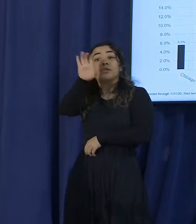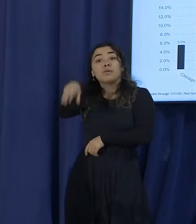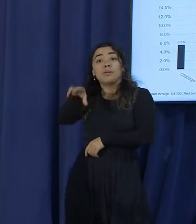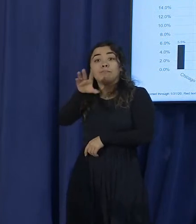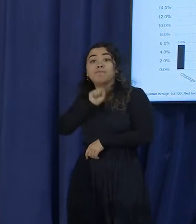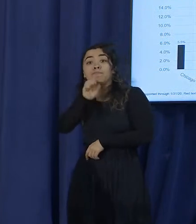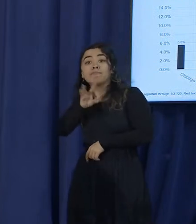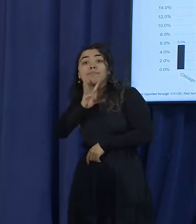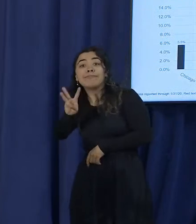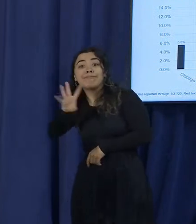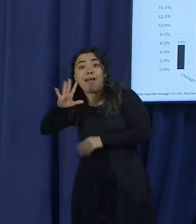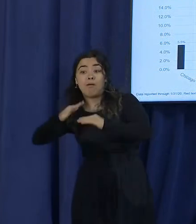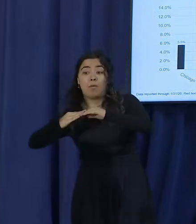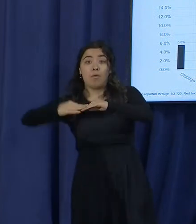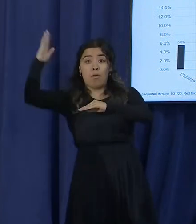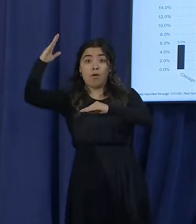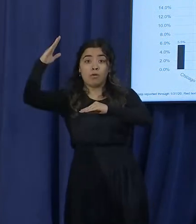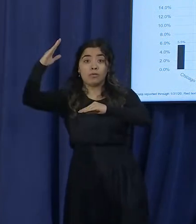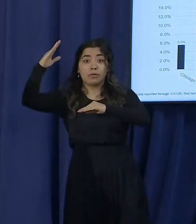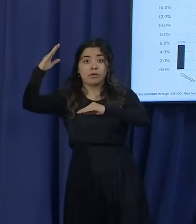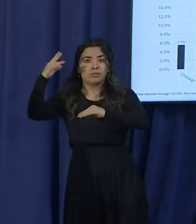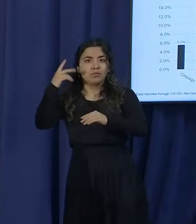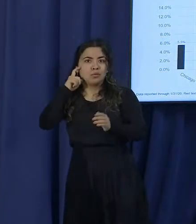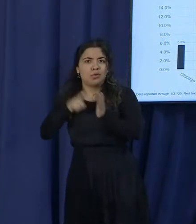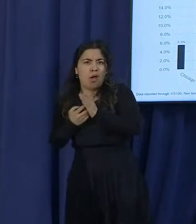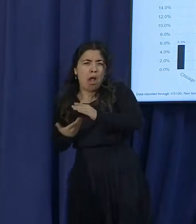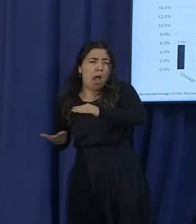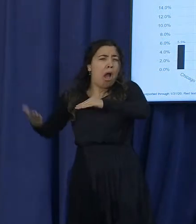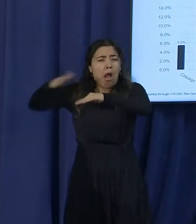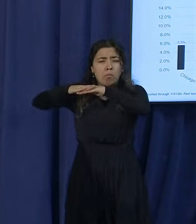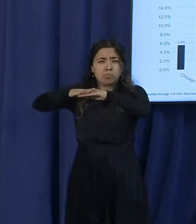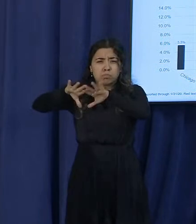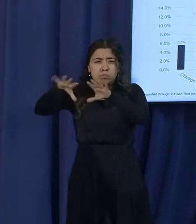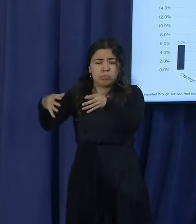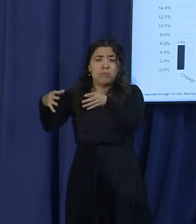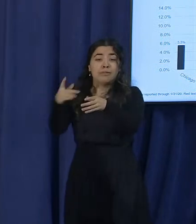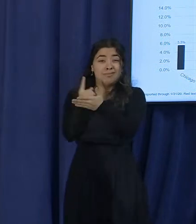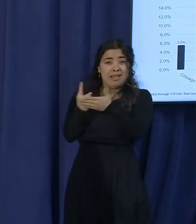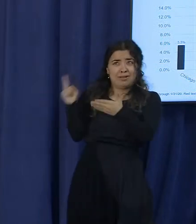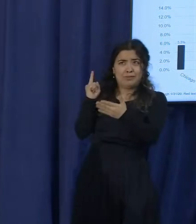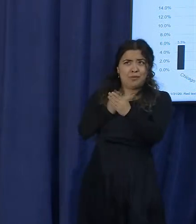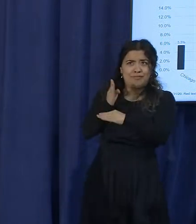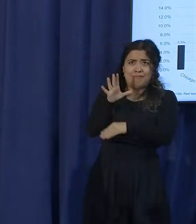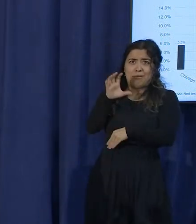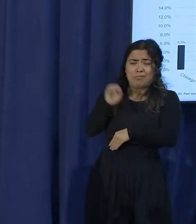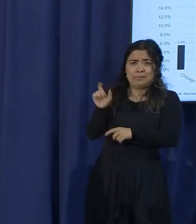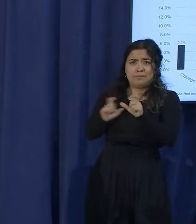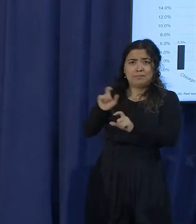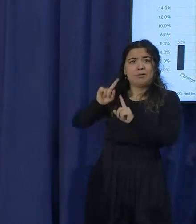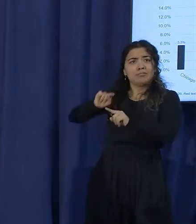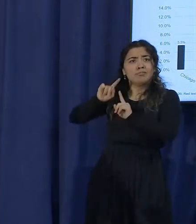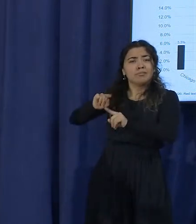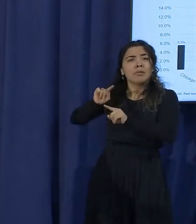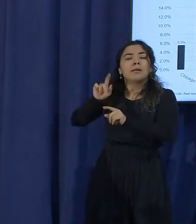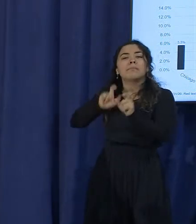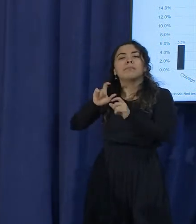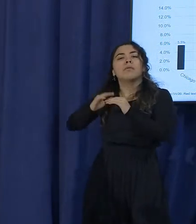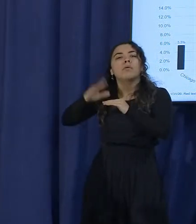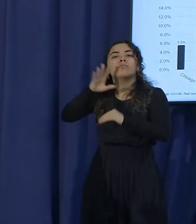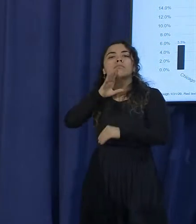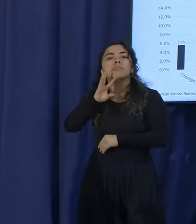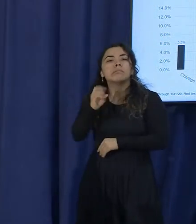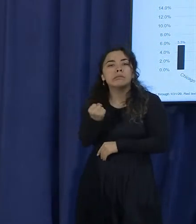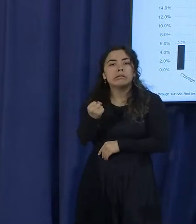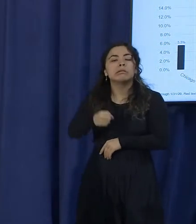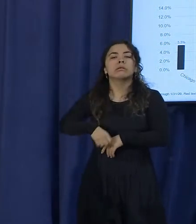week, we saw more than a 5% increase in people in their 60s, more than a 9% increase in people in their 70s and